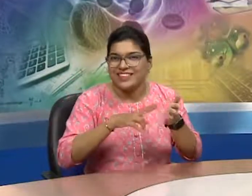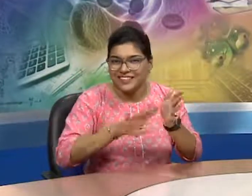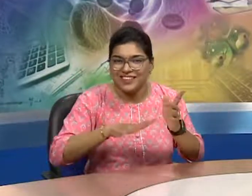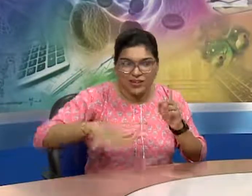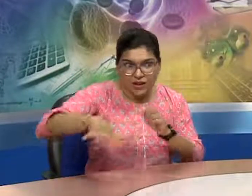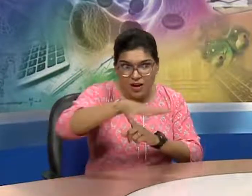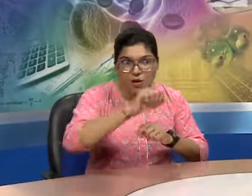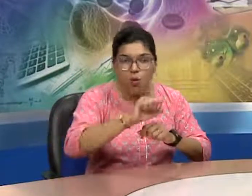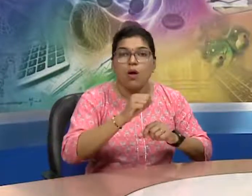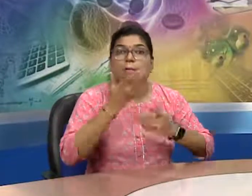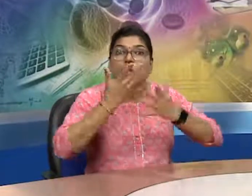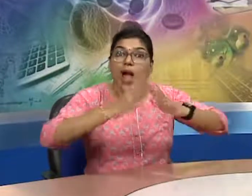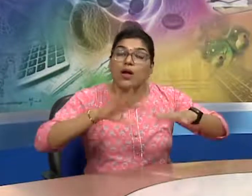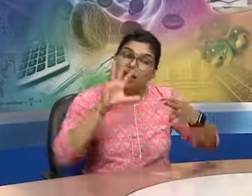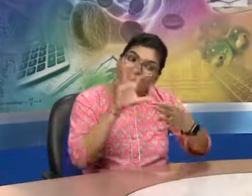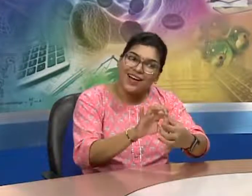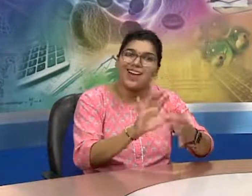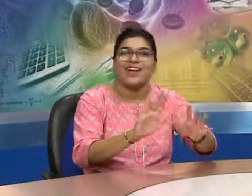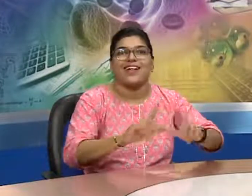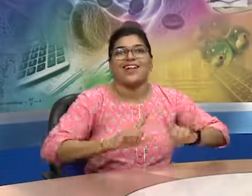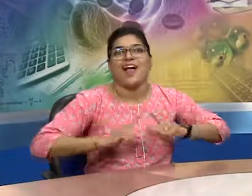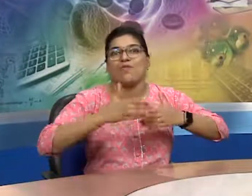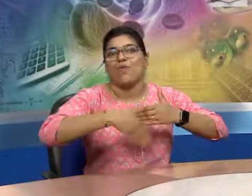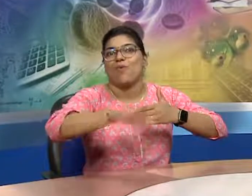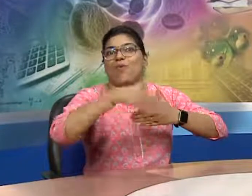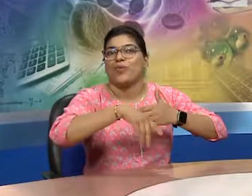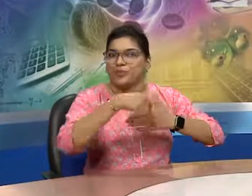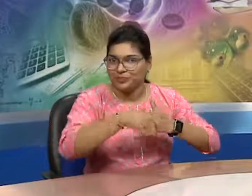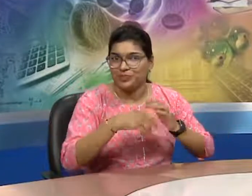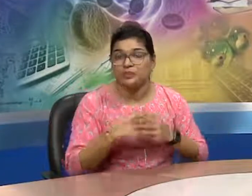Gills and fins are the parts of the fish body.